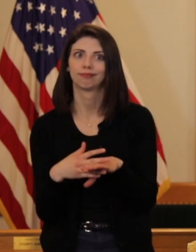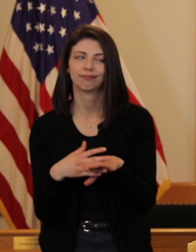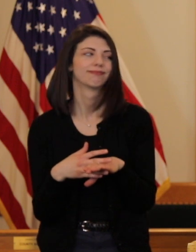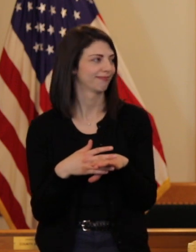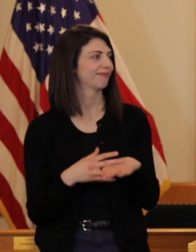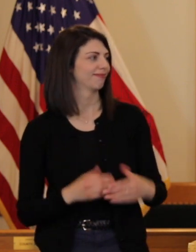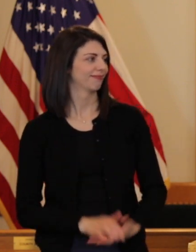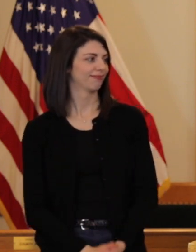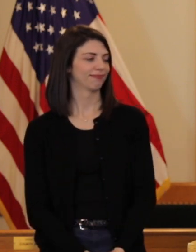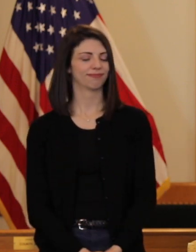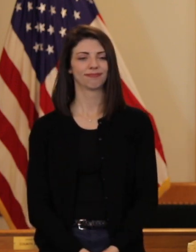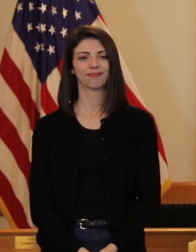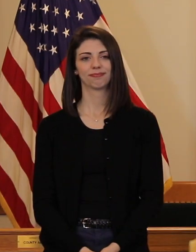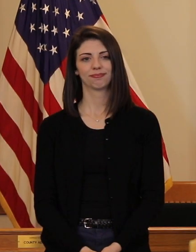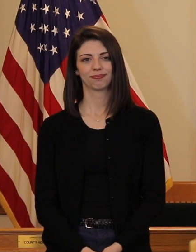Kathy?